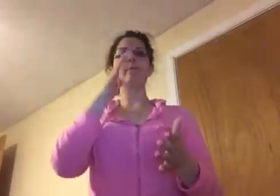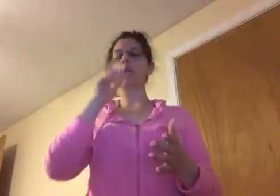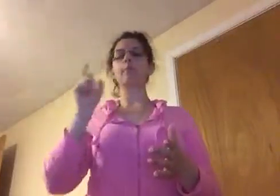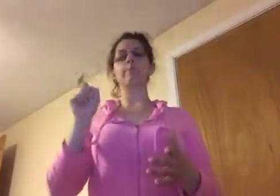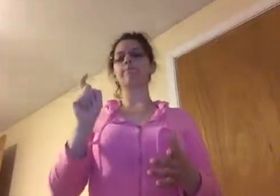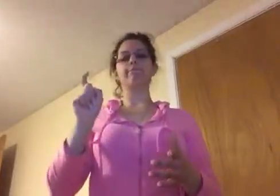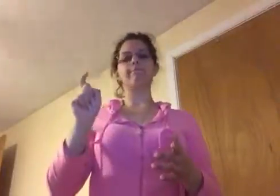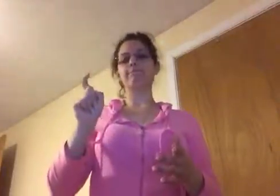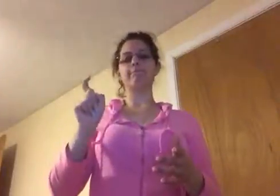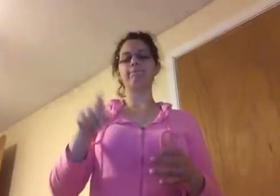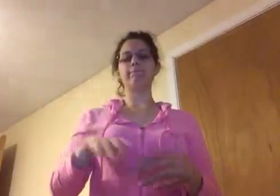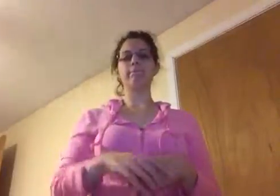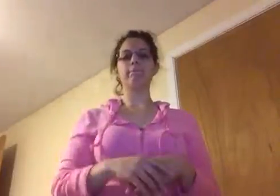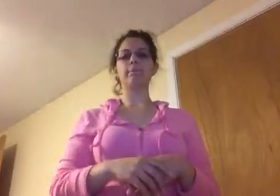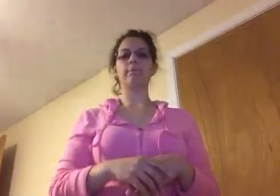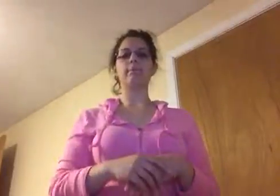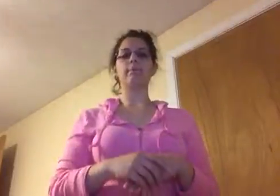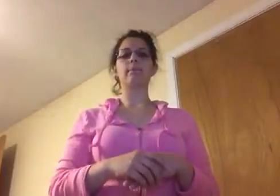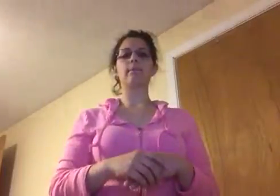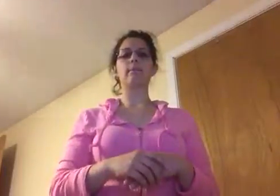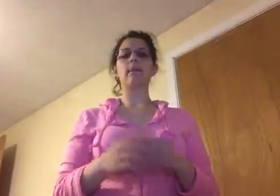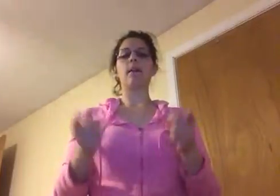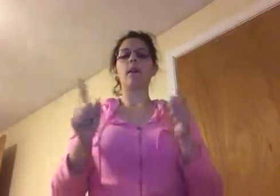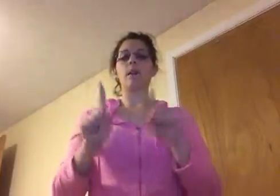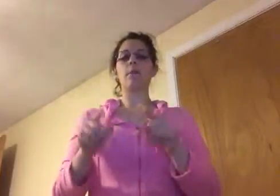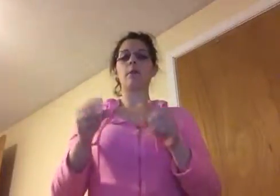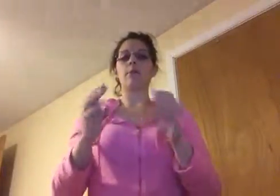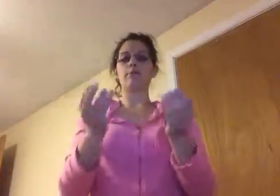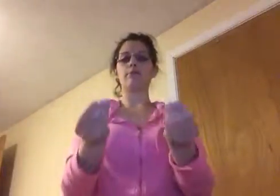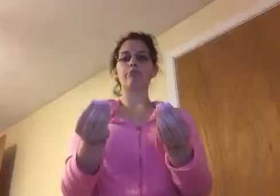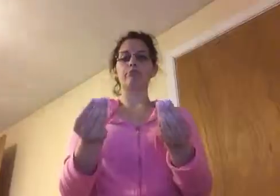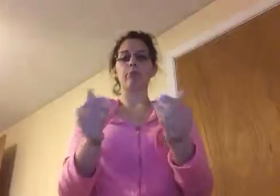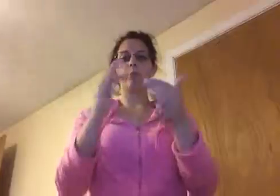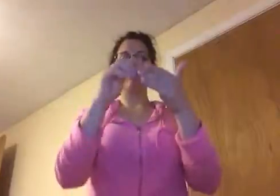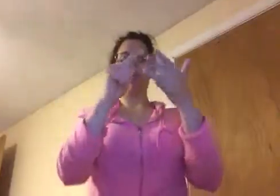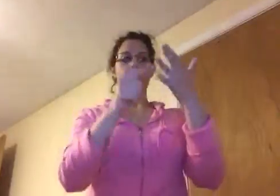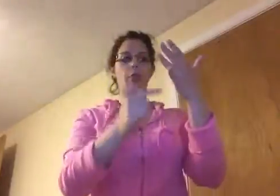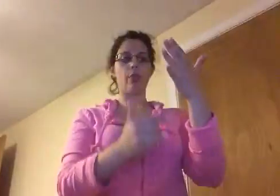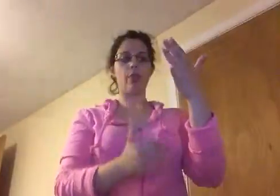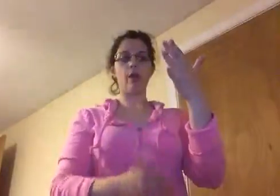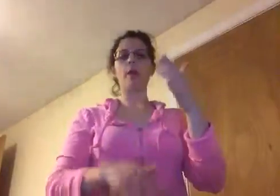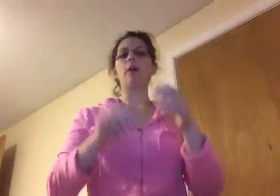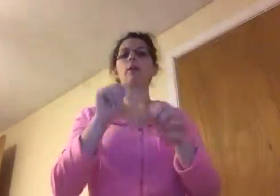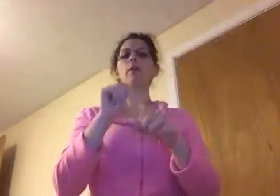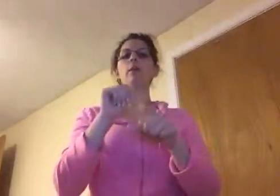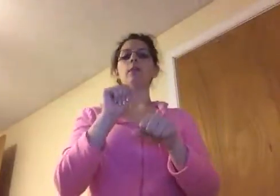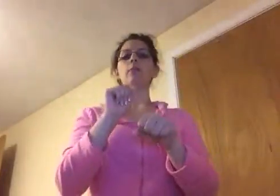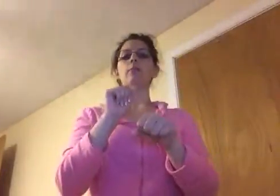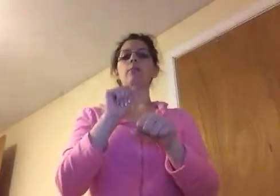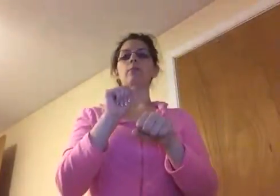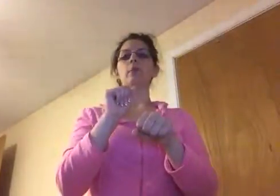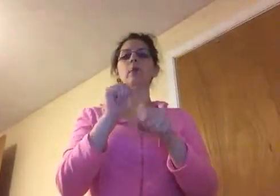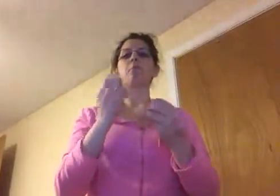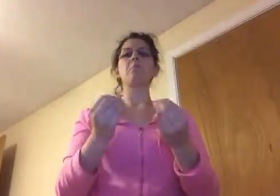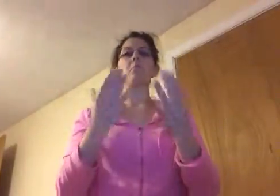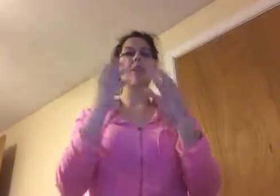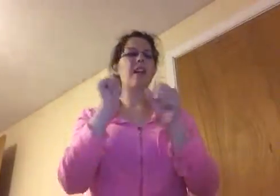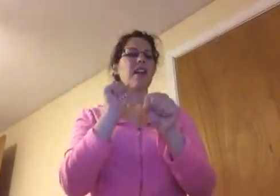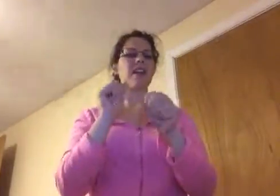of a large, propertyless, very poor white working class in England with nothing to do, and many of